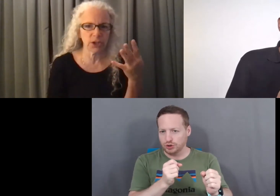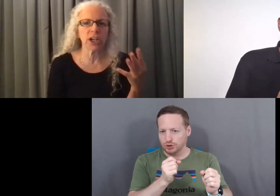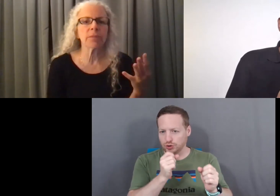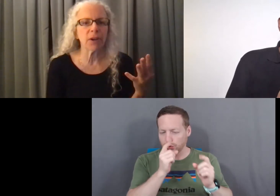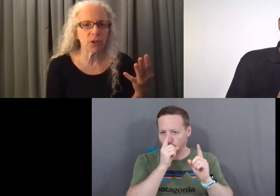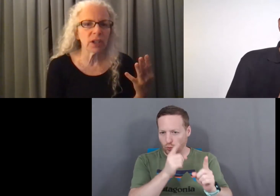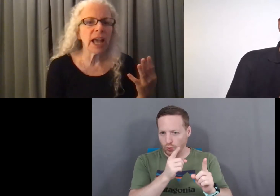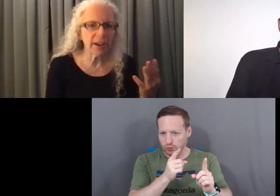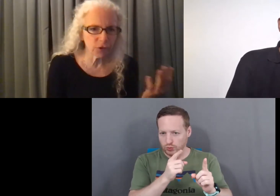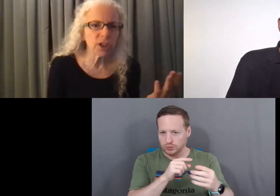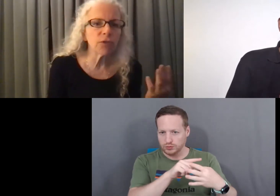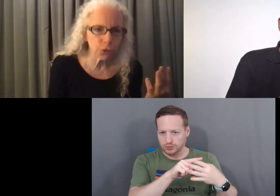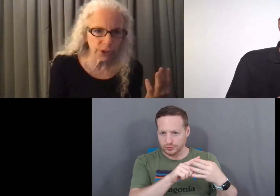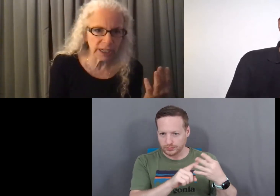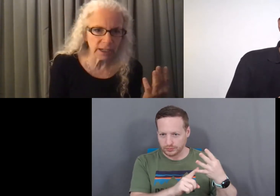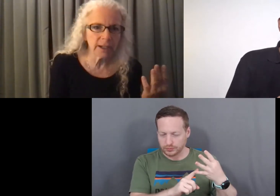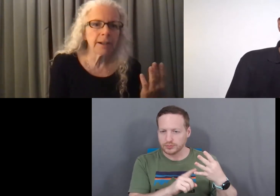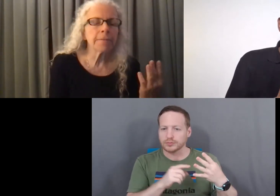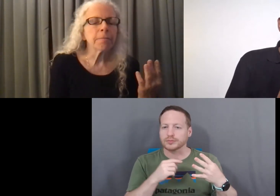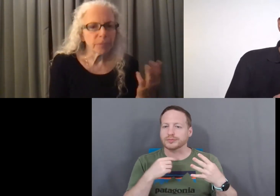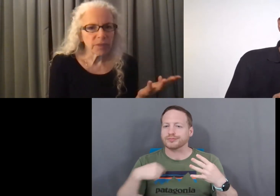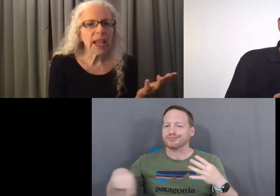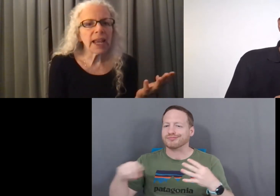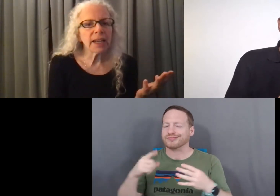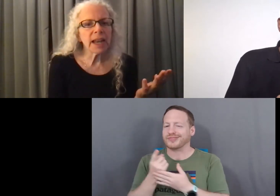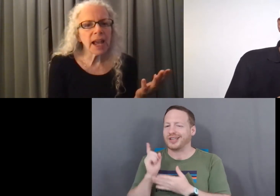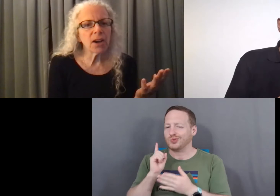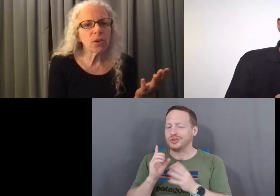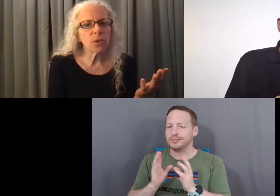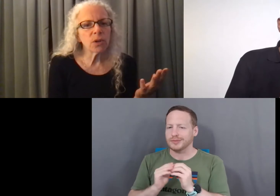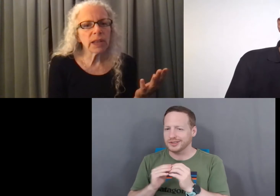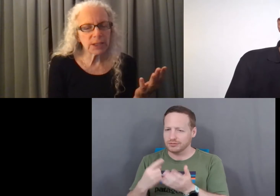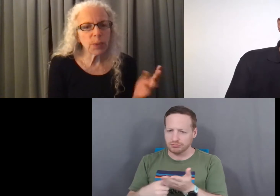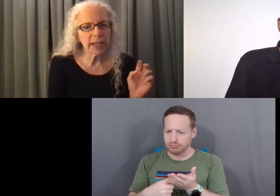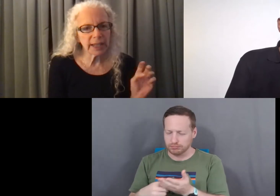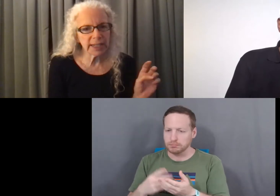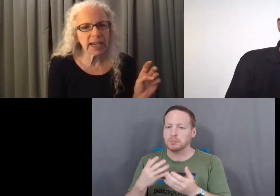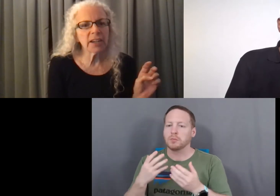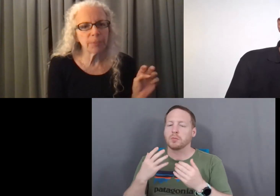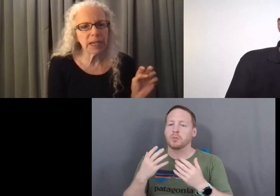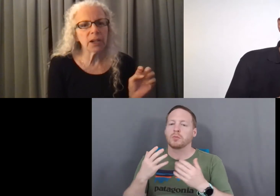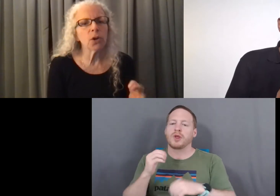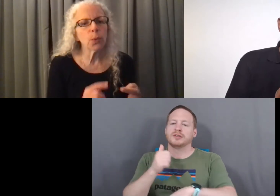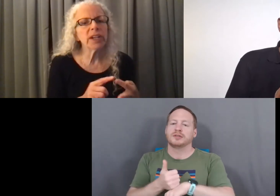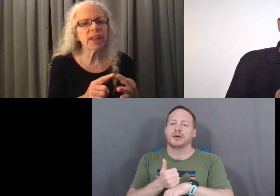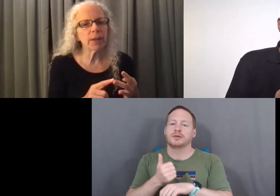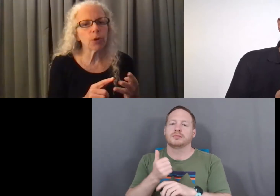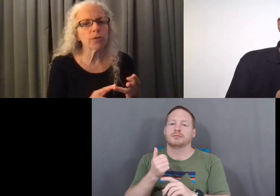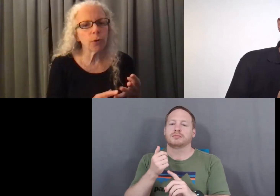talked about after the retreat. And now, last week at the executive meeting, we developed those 4